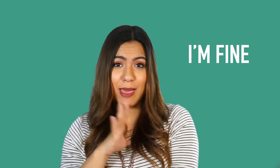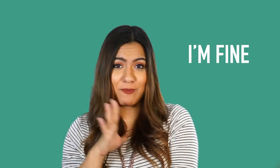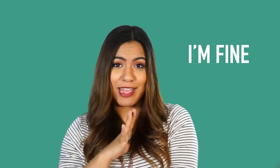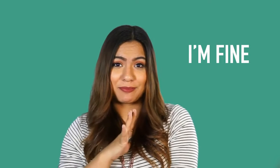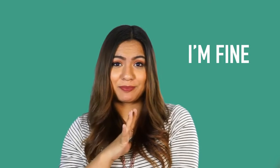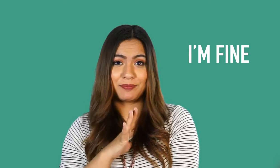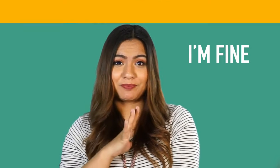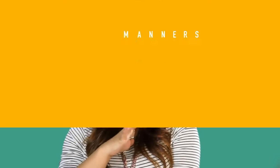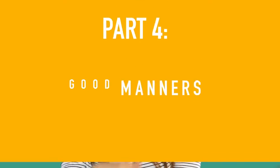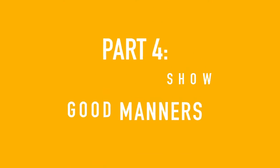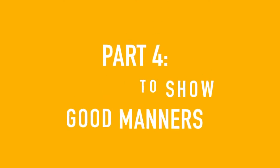I'm fine.